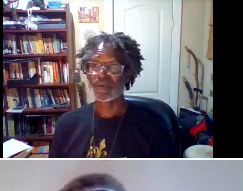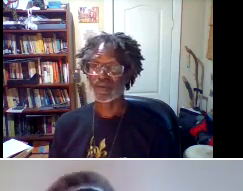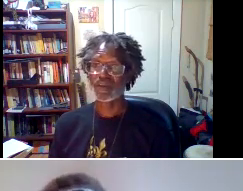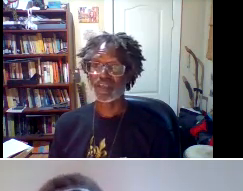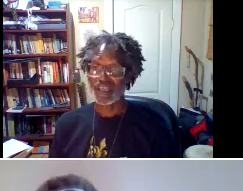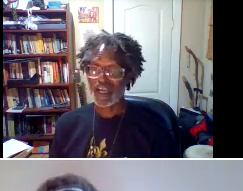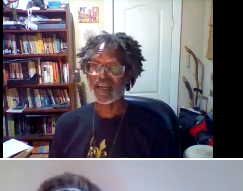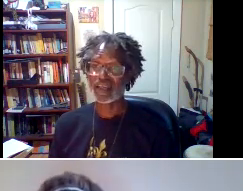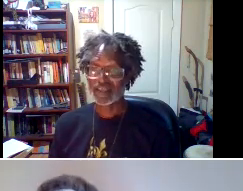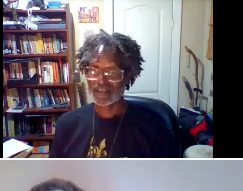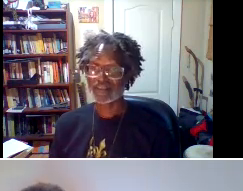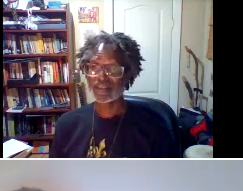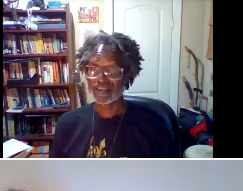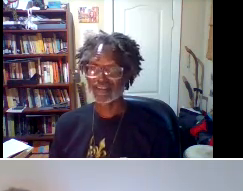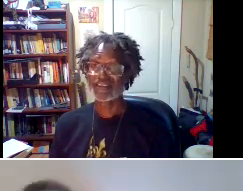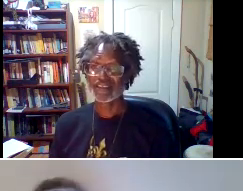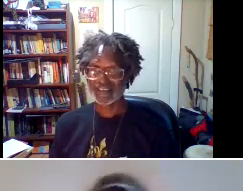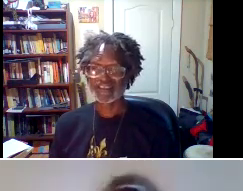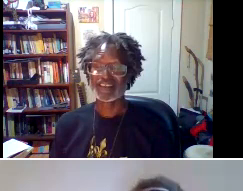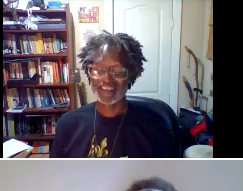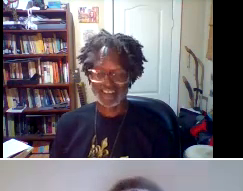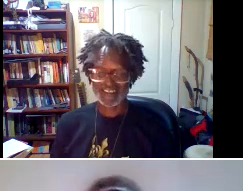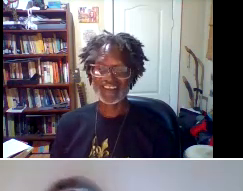here. You added it.